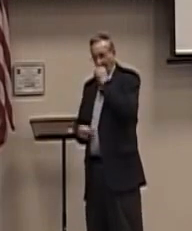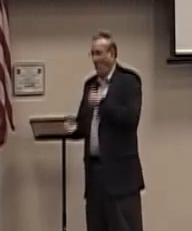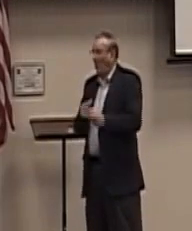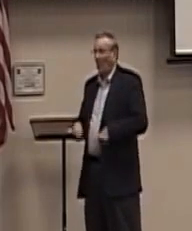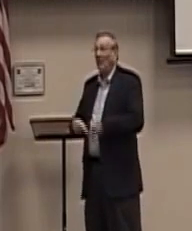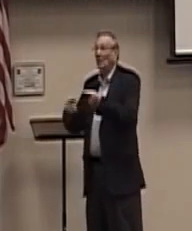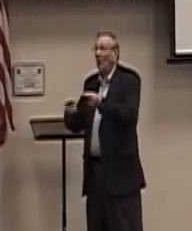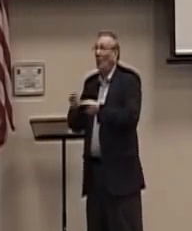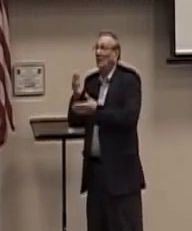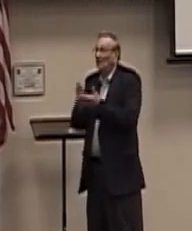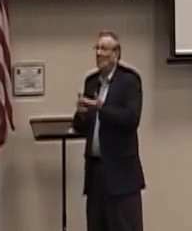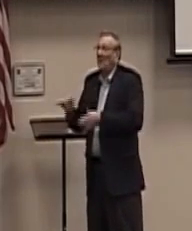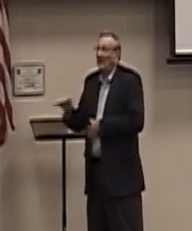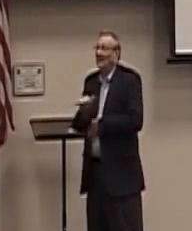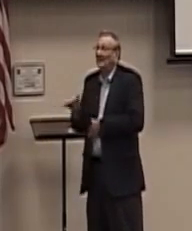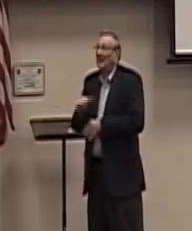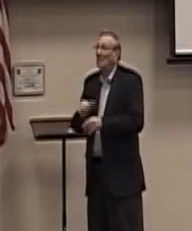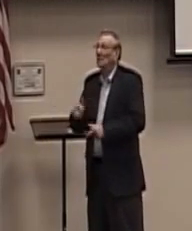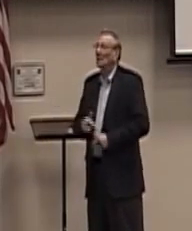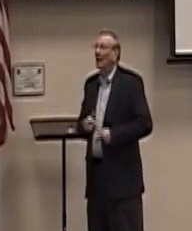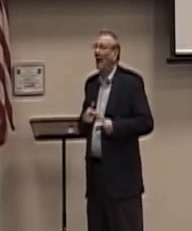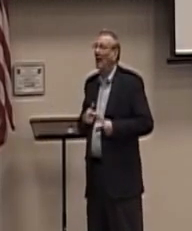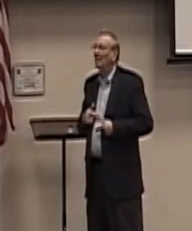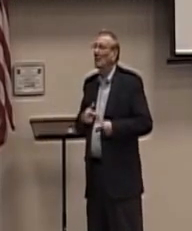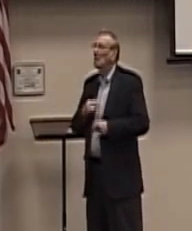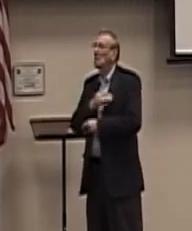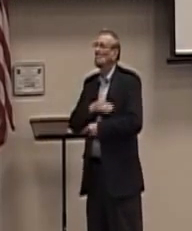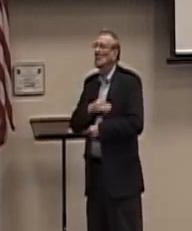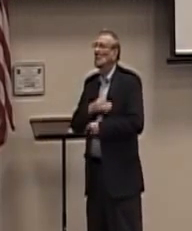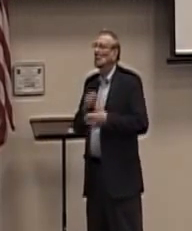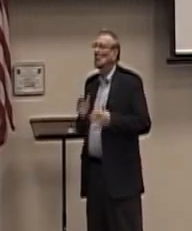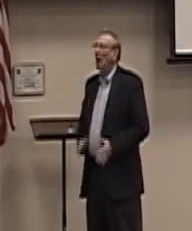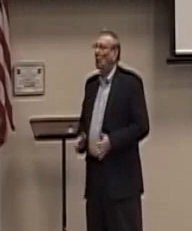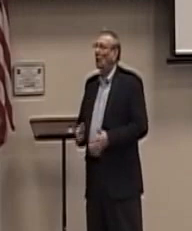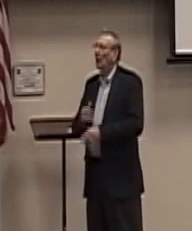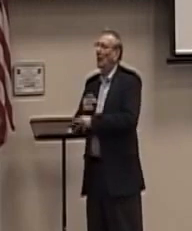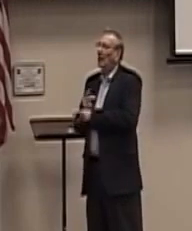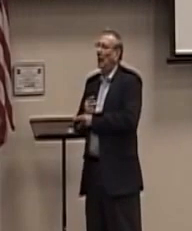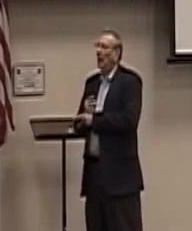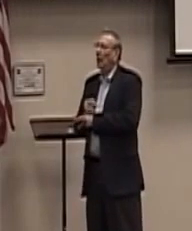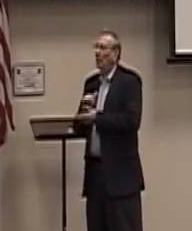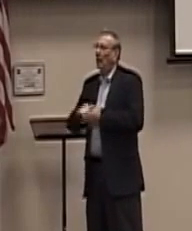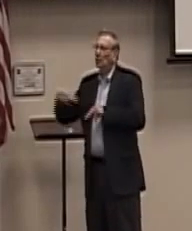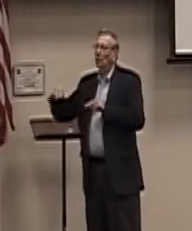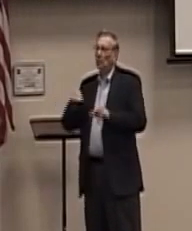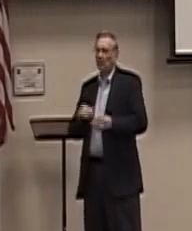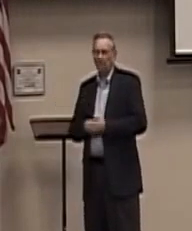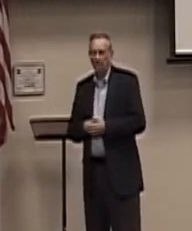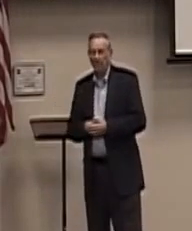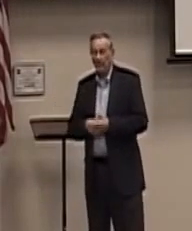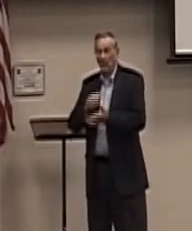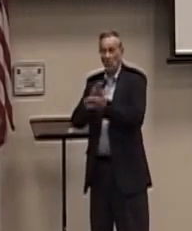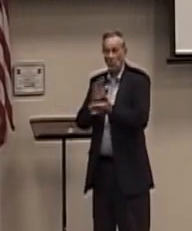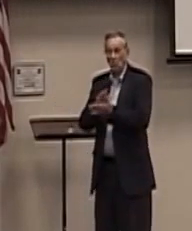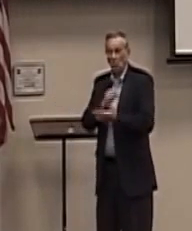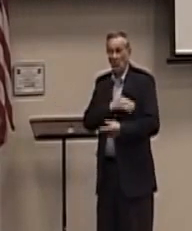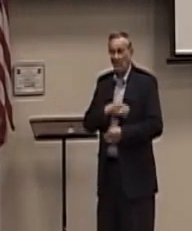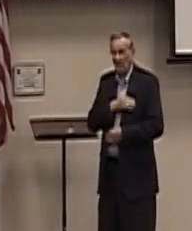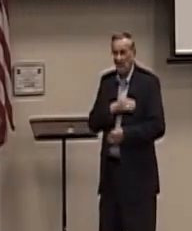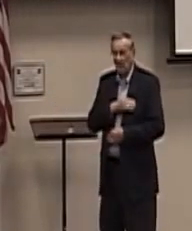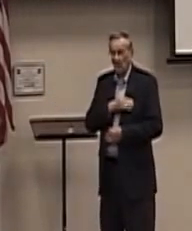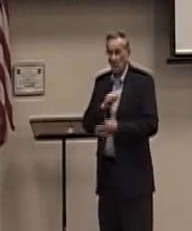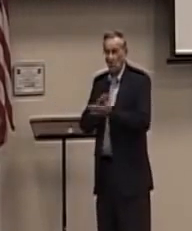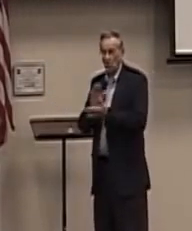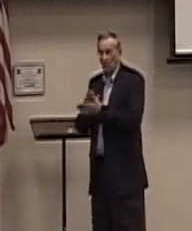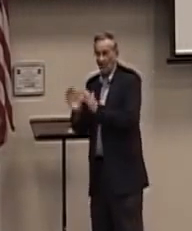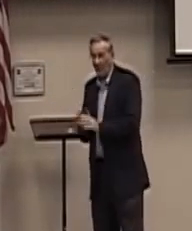so who are those missionary people in your life? Missionary care. So maybe that's the perspective of the School of Missions and the missionaries